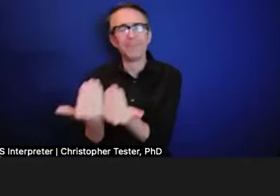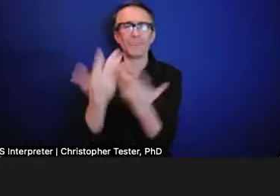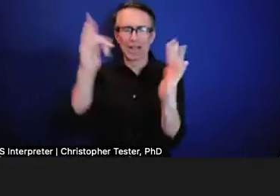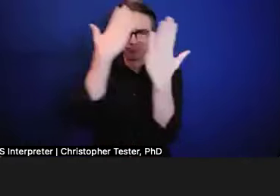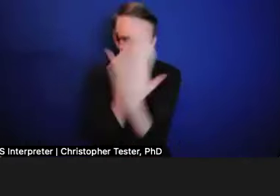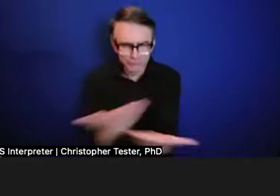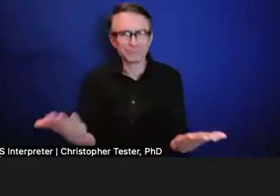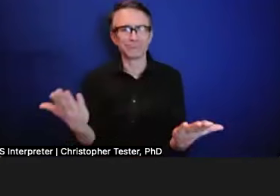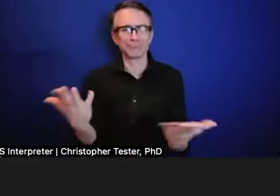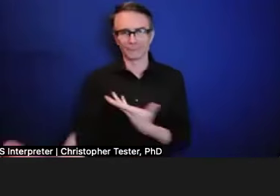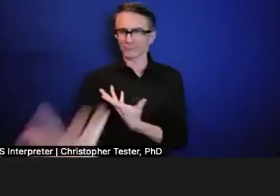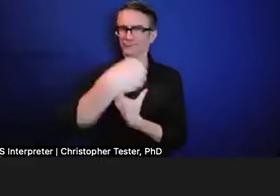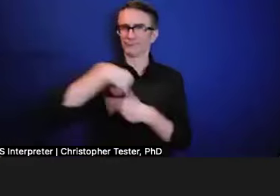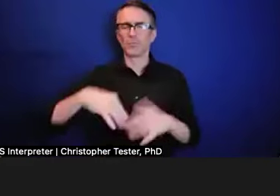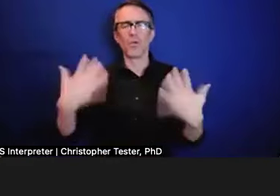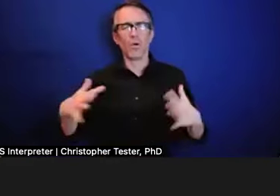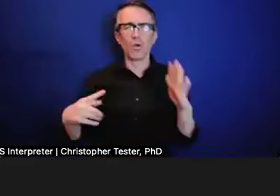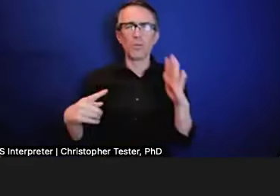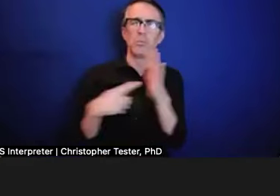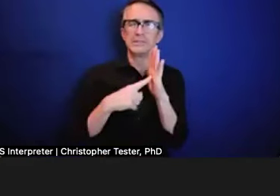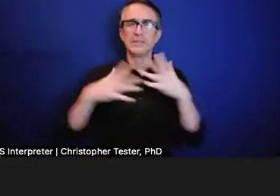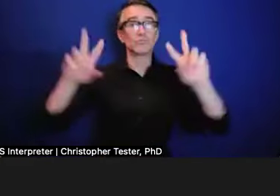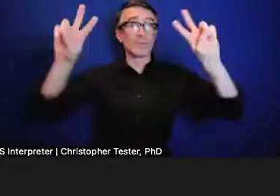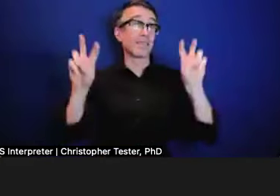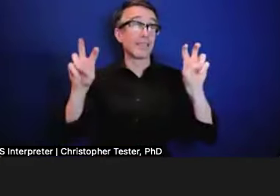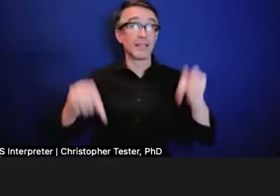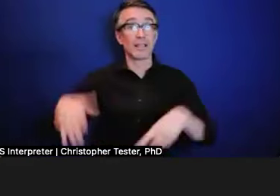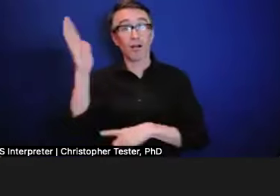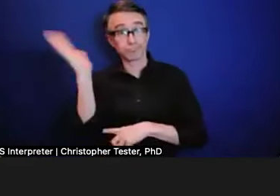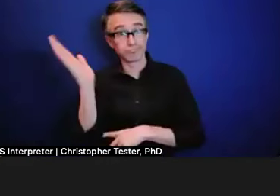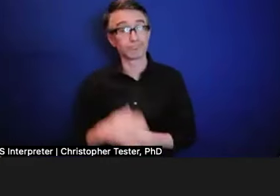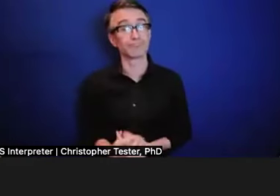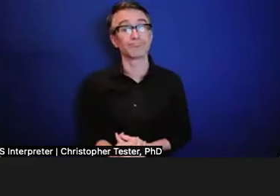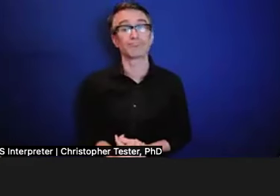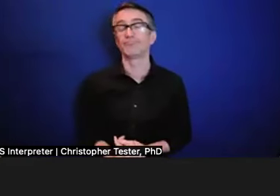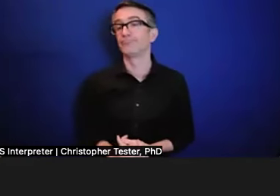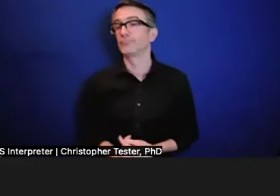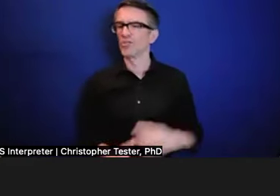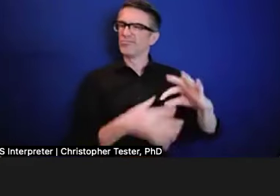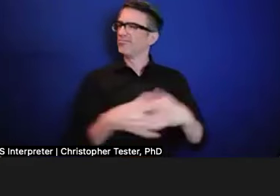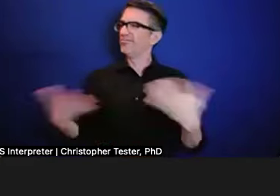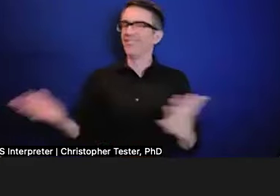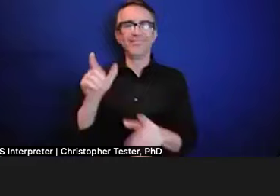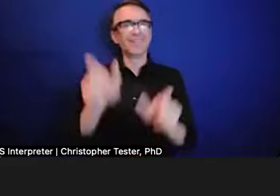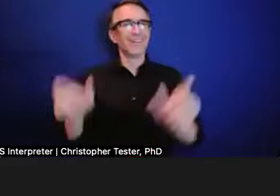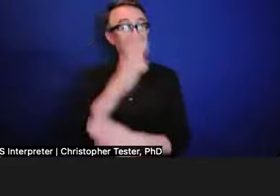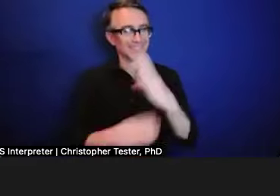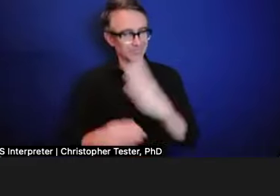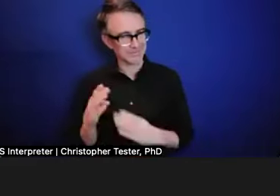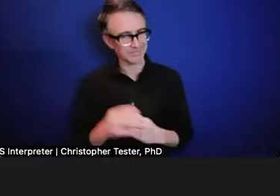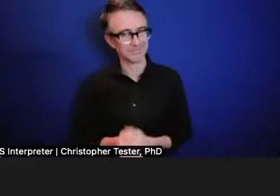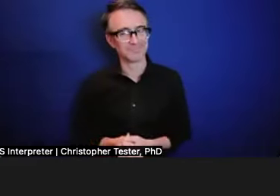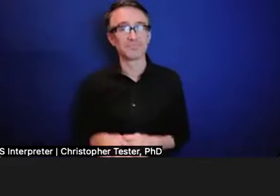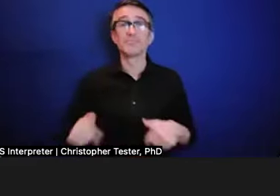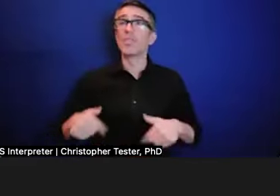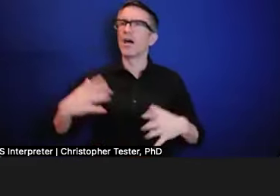financing health equity for persons with disabilities. This year's theme for International Day of Persons with Disabilities is fostering